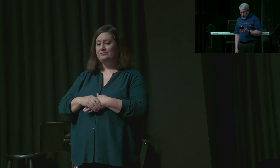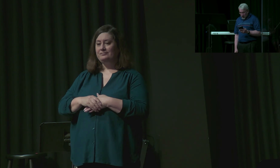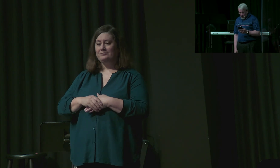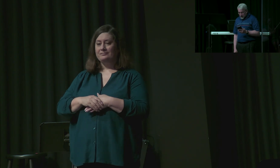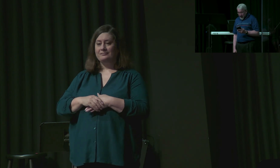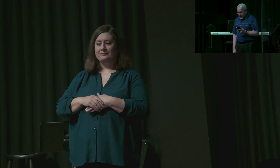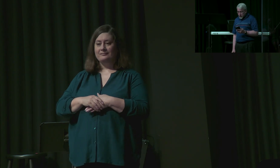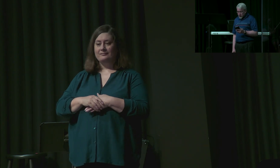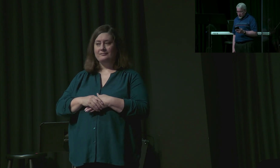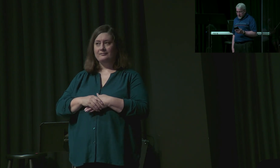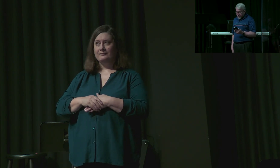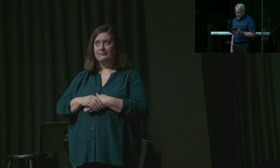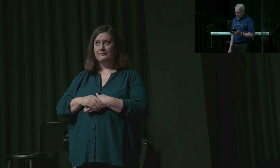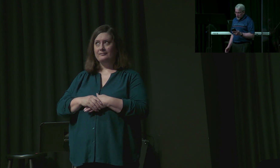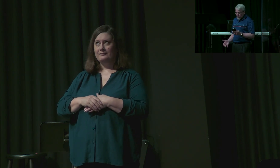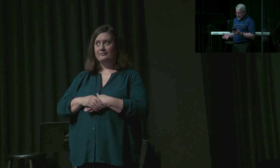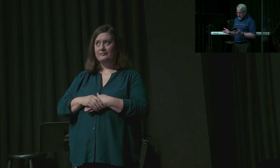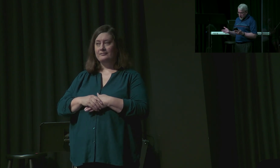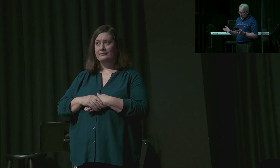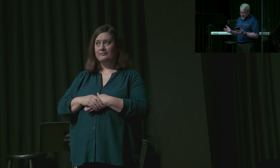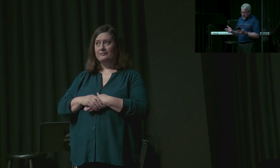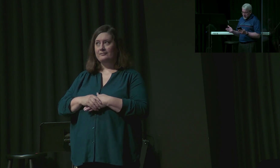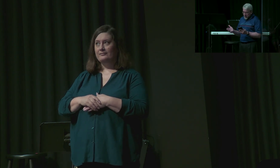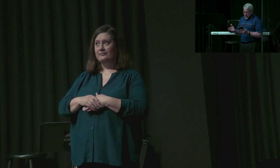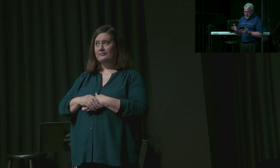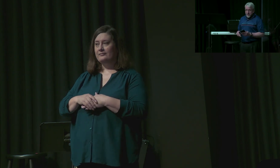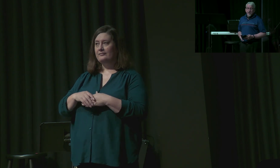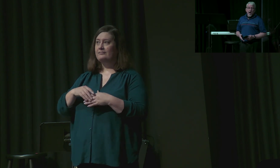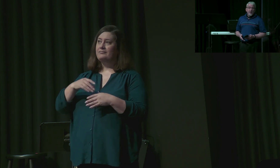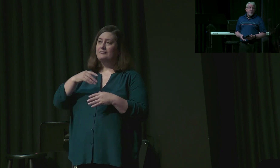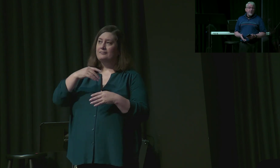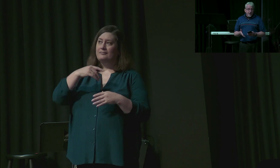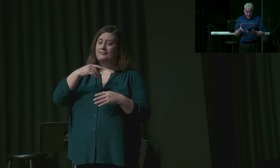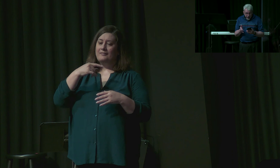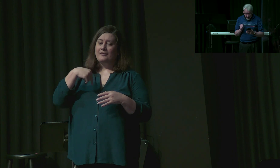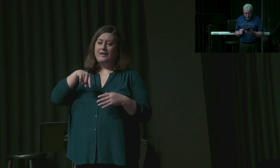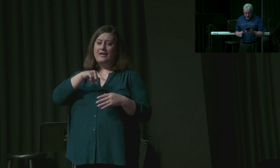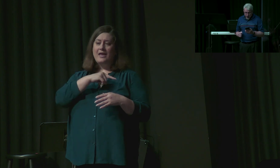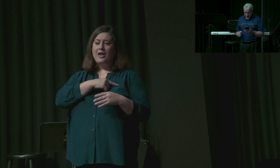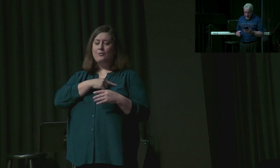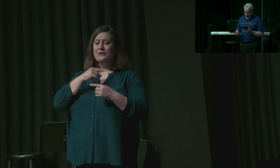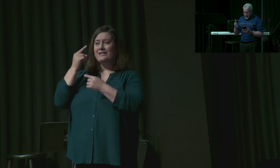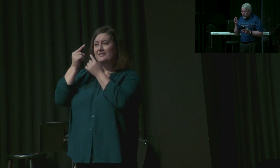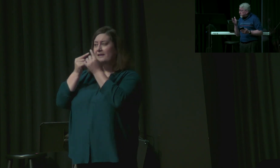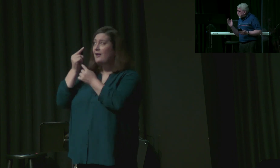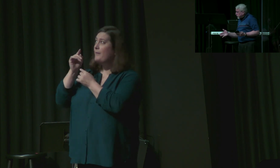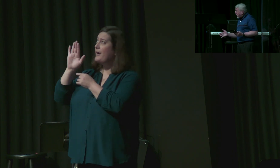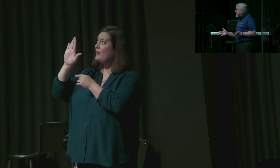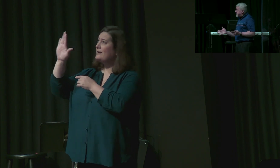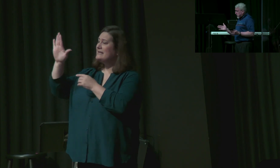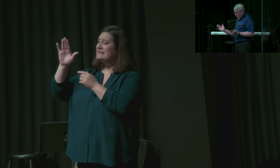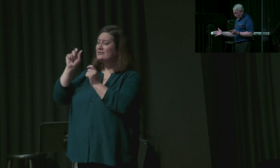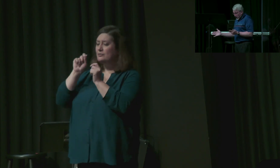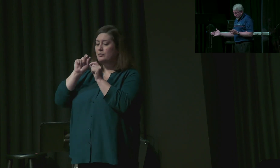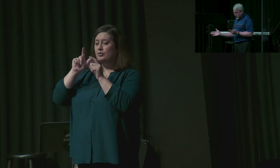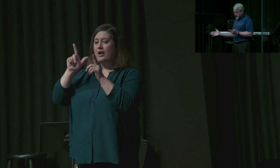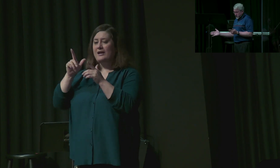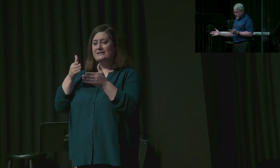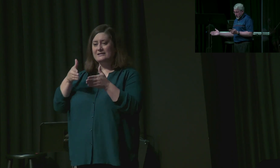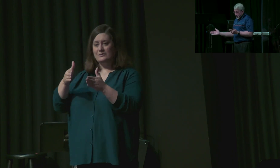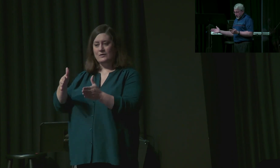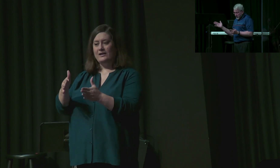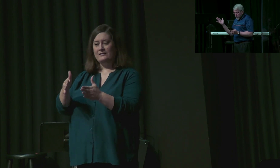thus counter the wisdom of the world and thus cause us to delight in his intricate and surprising